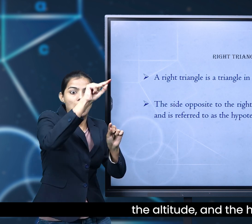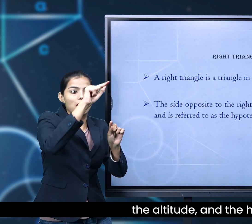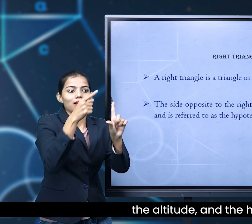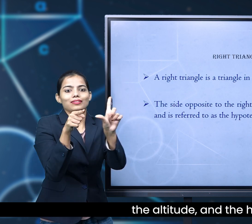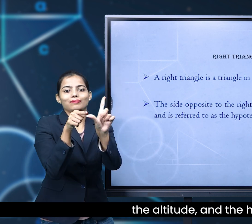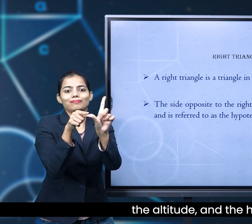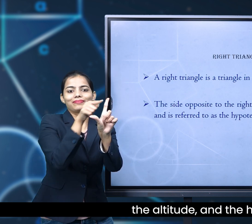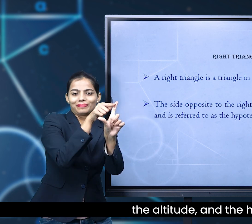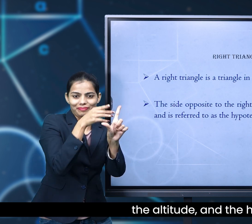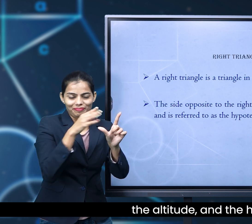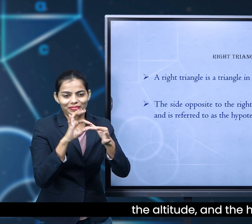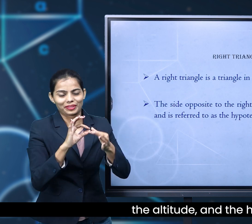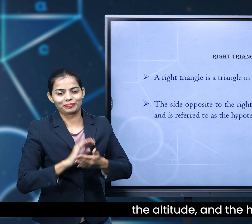the hypotenuse.